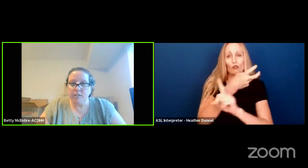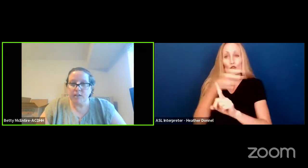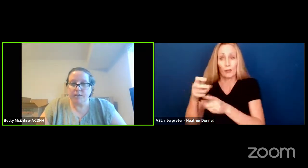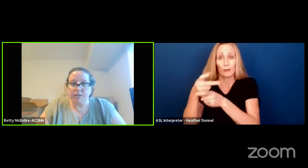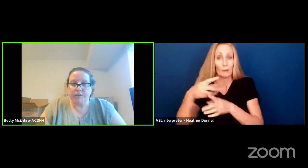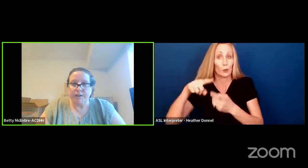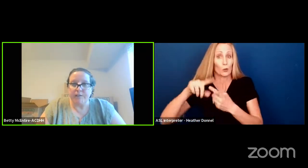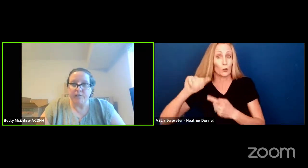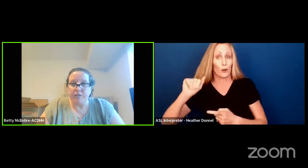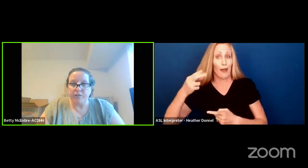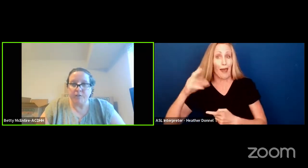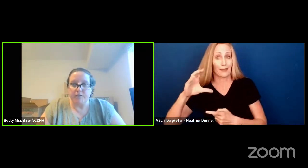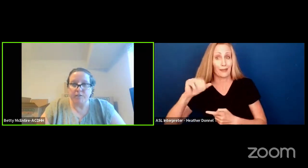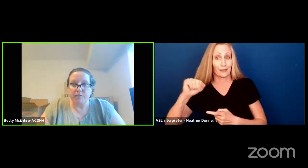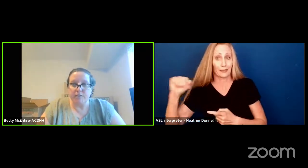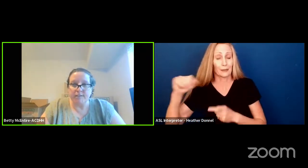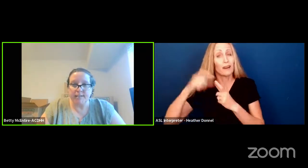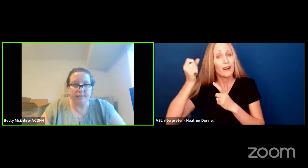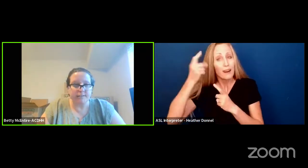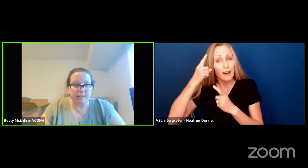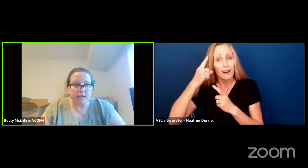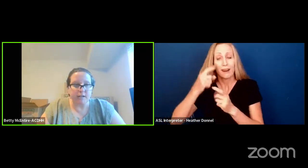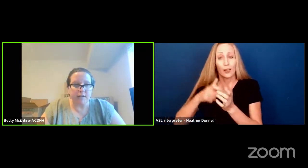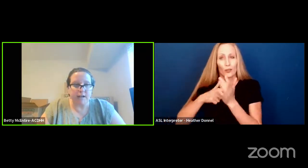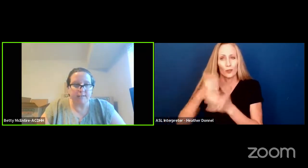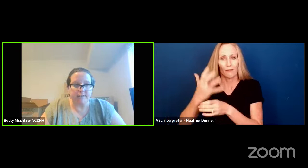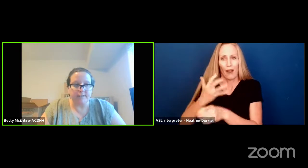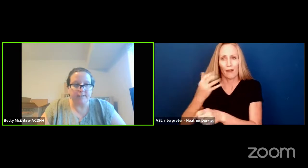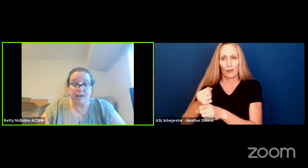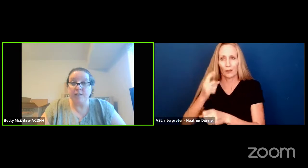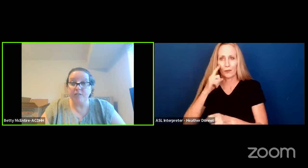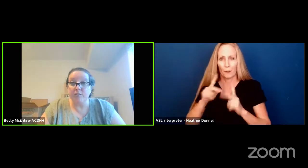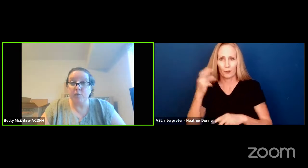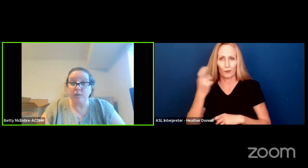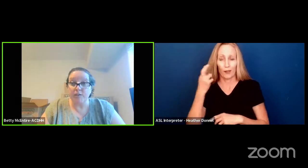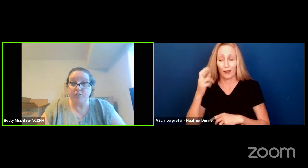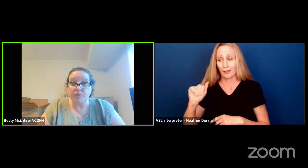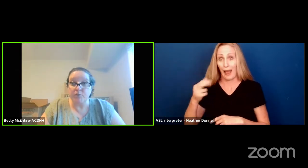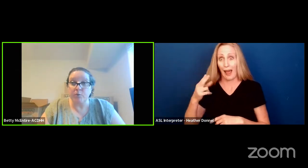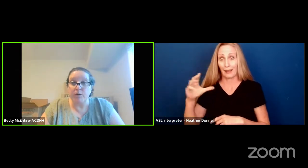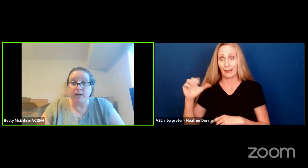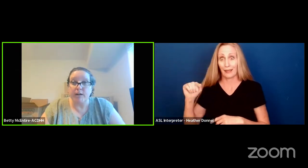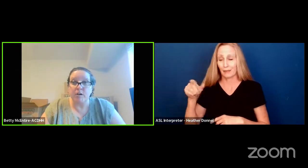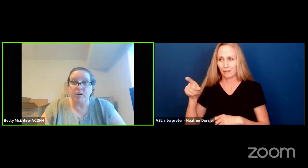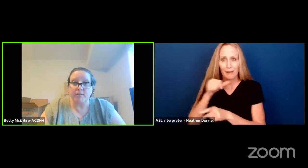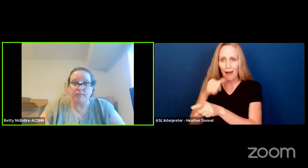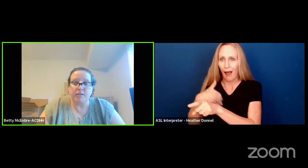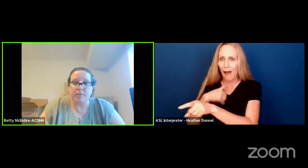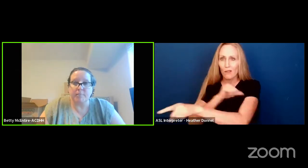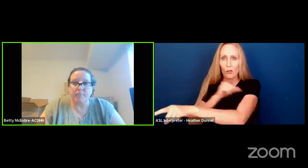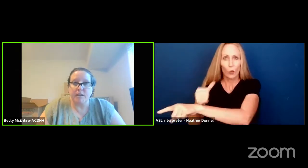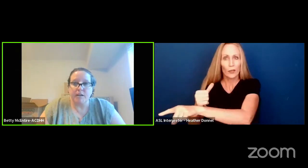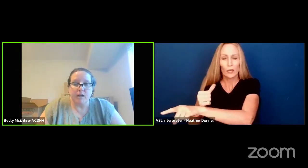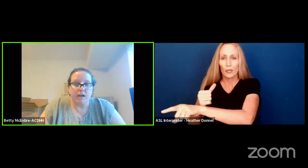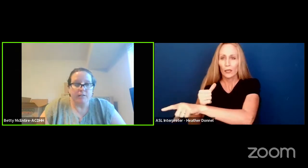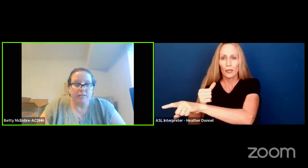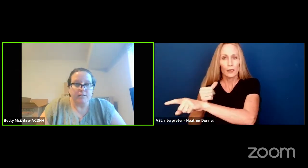unfortunately, it took 5 years for folks to realize that Access did not have the authority to report out on